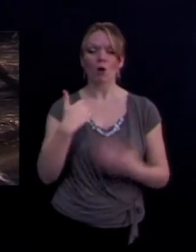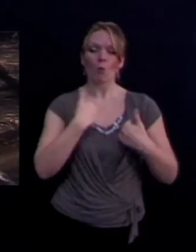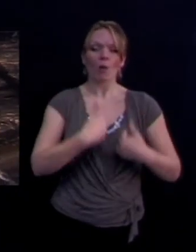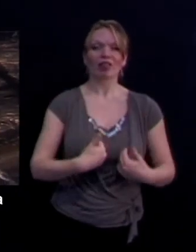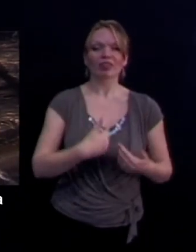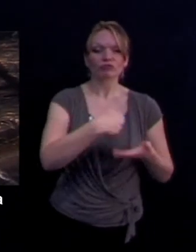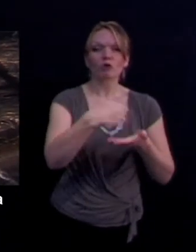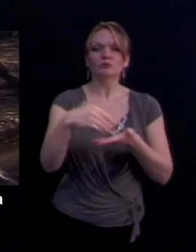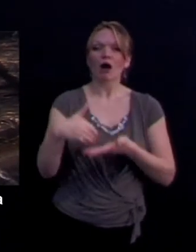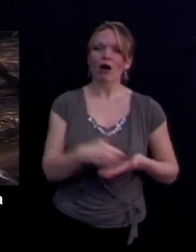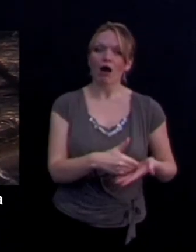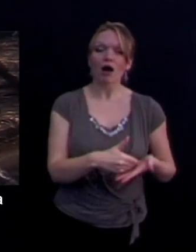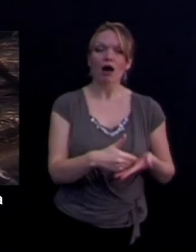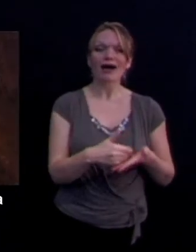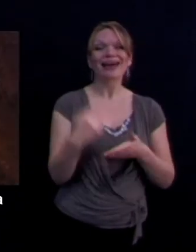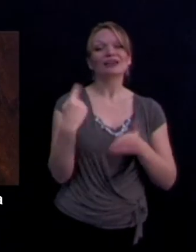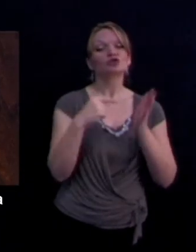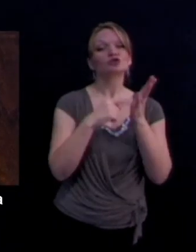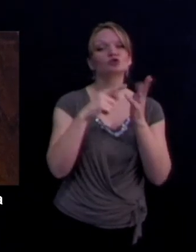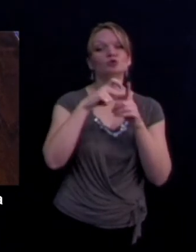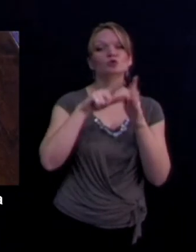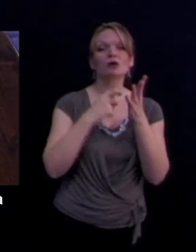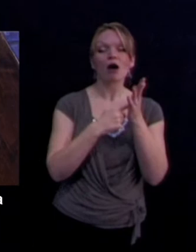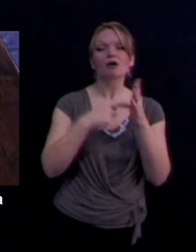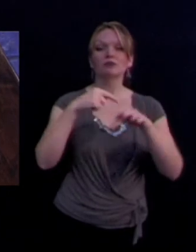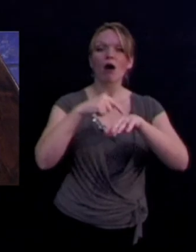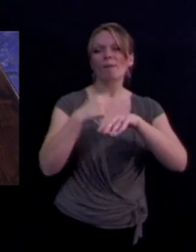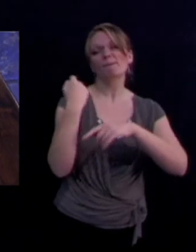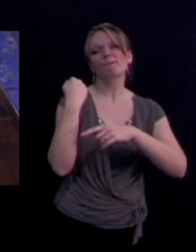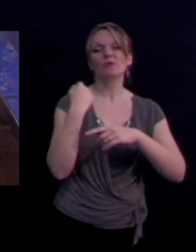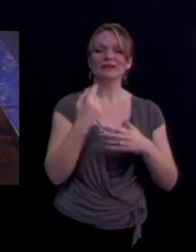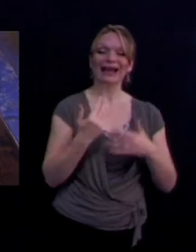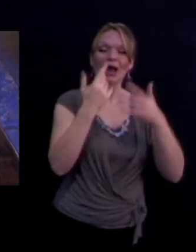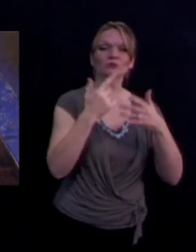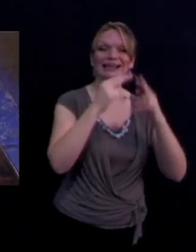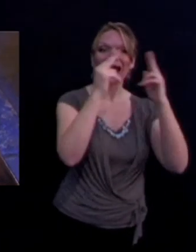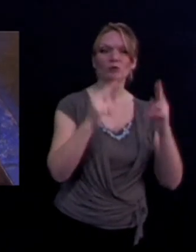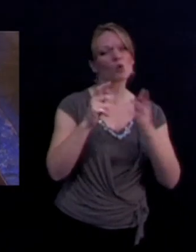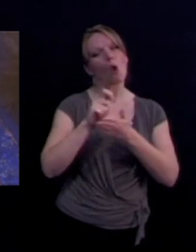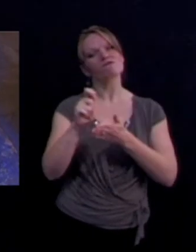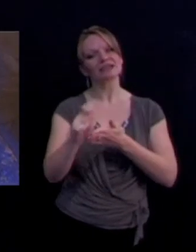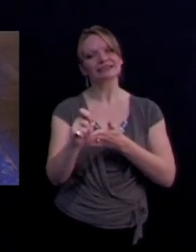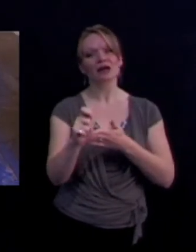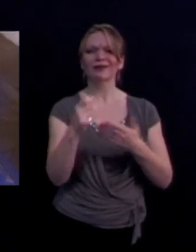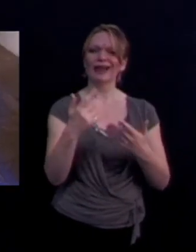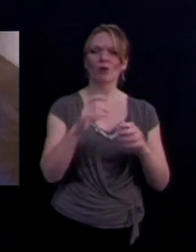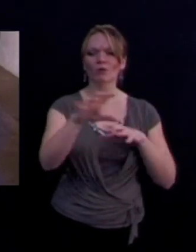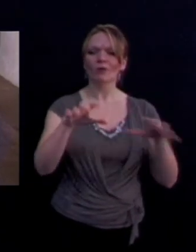grocer. In Tudor times, this was a counting house or office. Today, it's laid out as a kitchen.